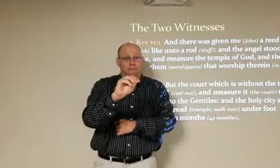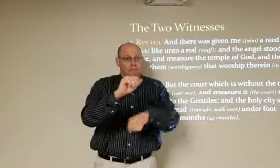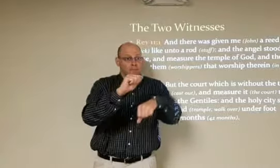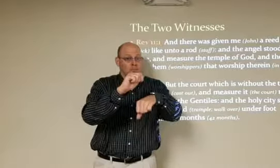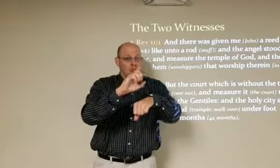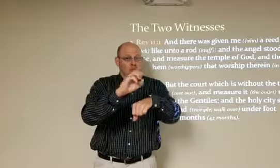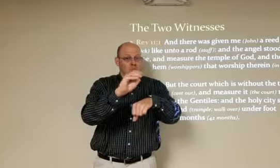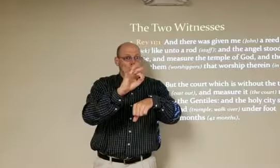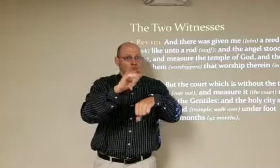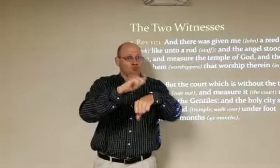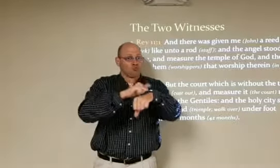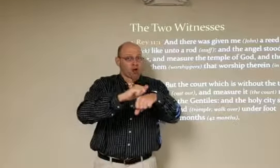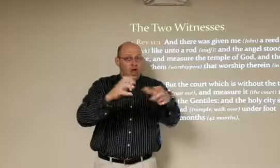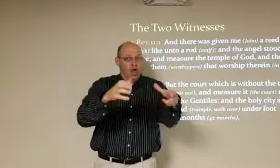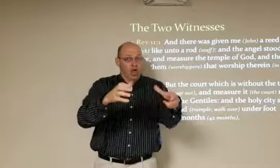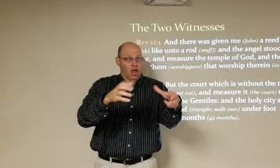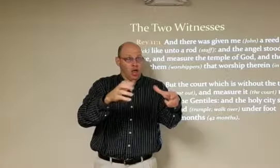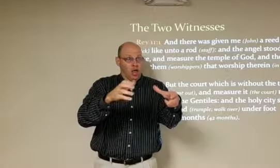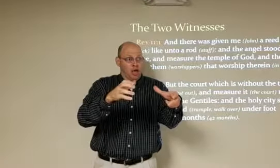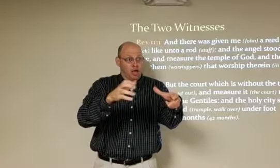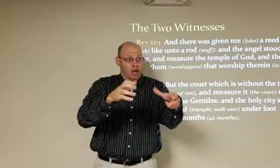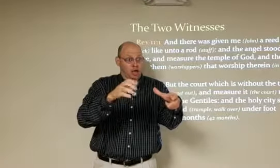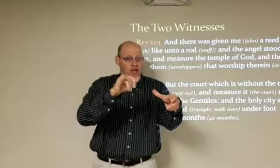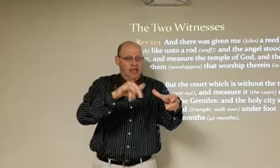Now, Muslims, the Dome of the Rock,